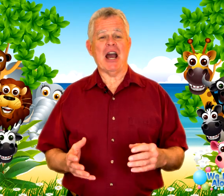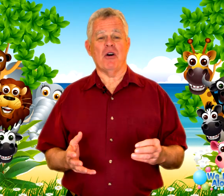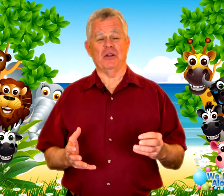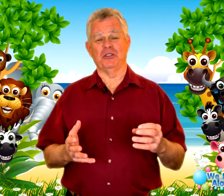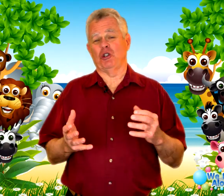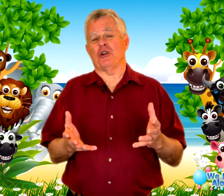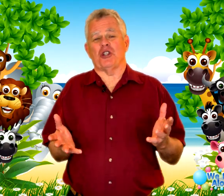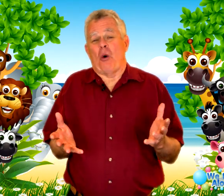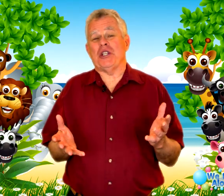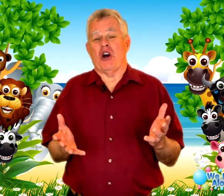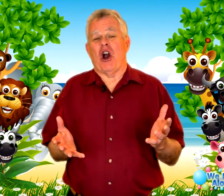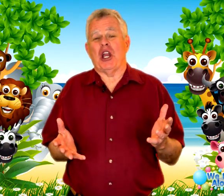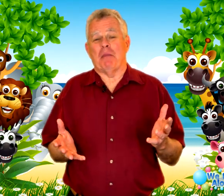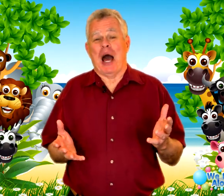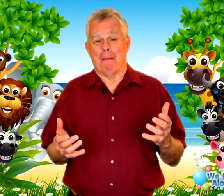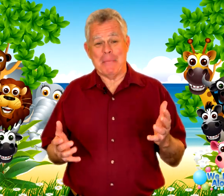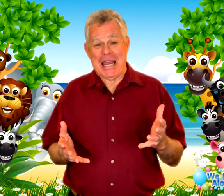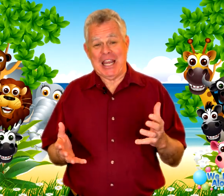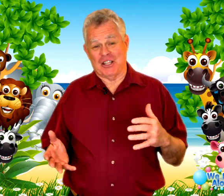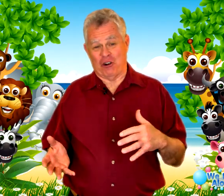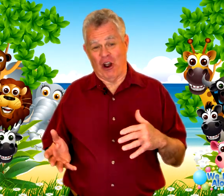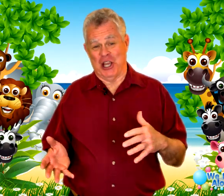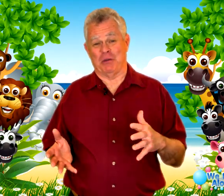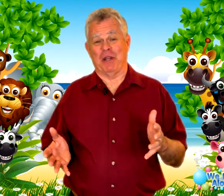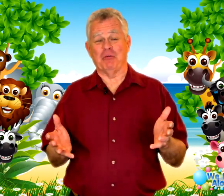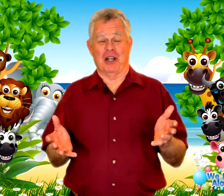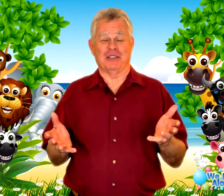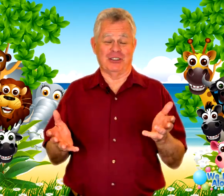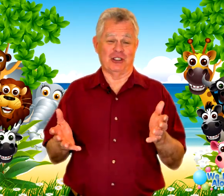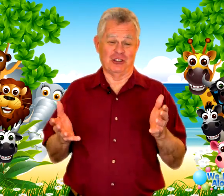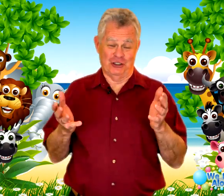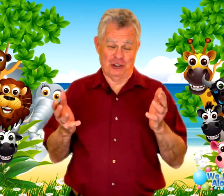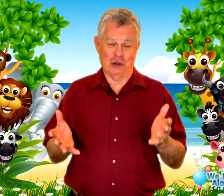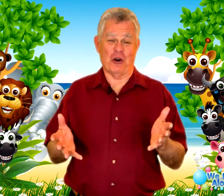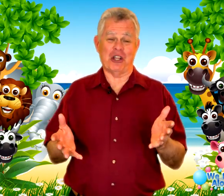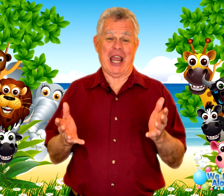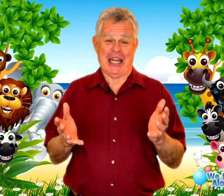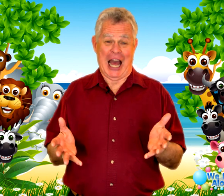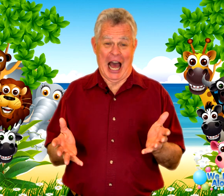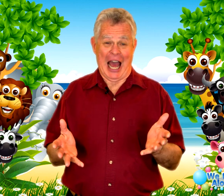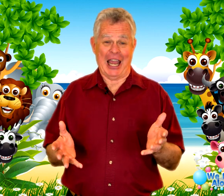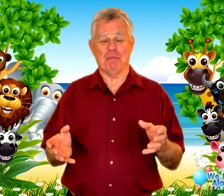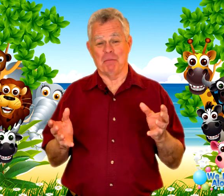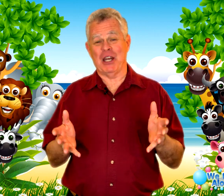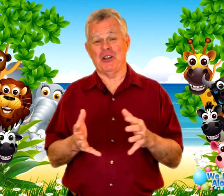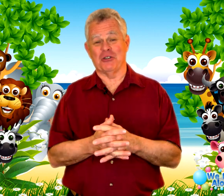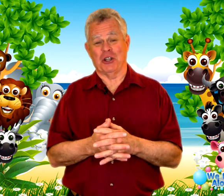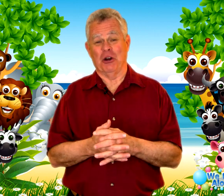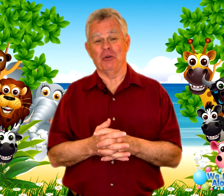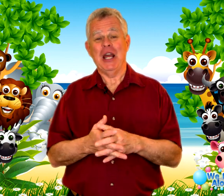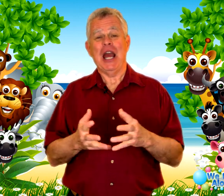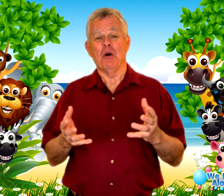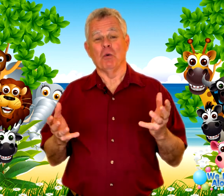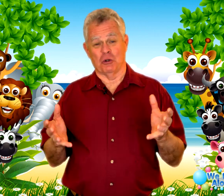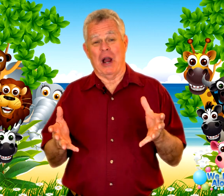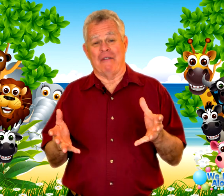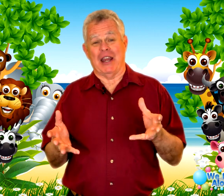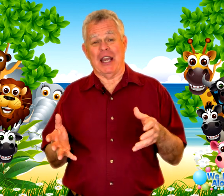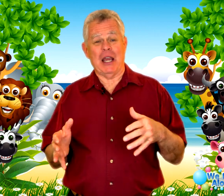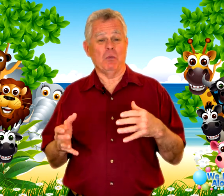Now, Georgia's always talking about me as her husband. Well, Georgia and I, many years ago, were driving and